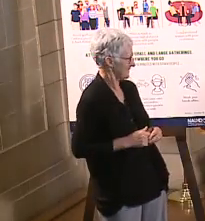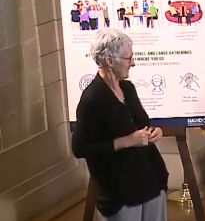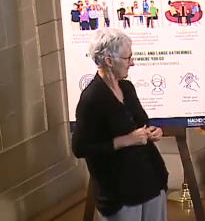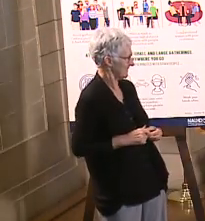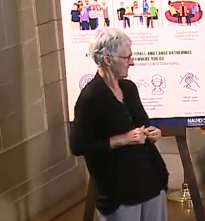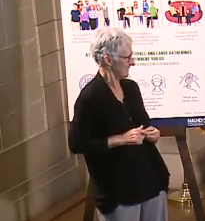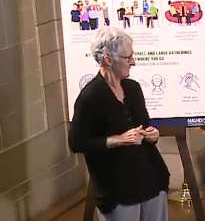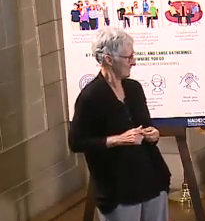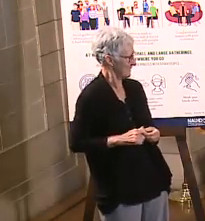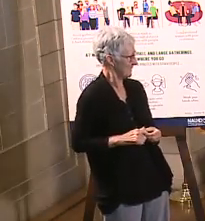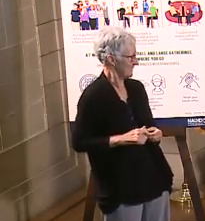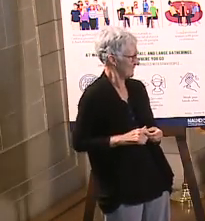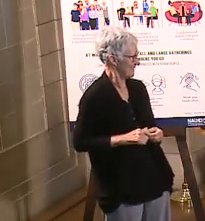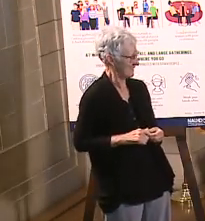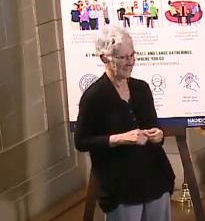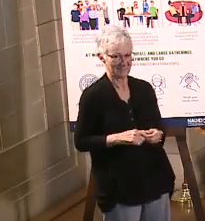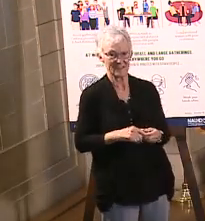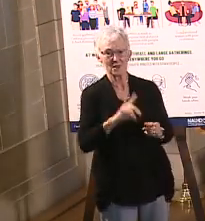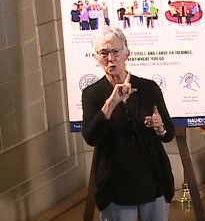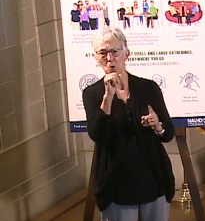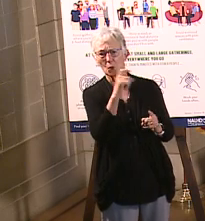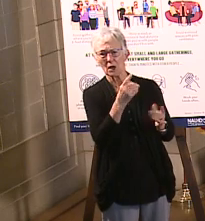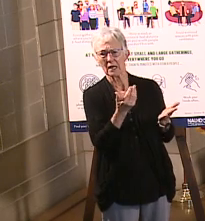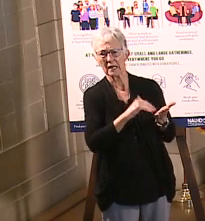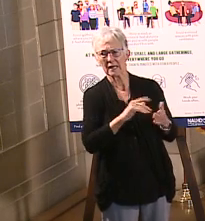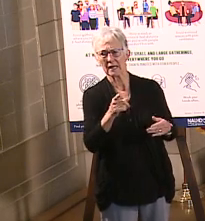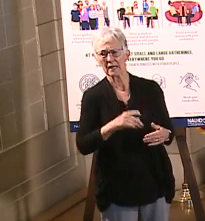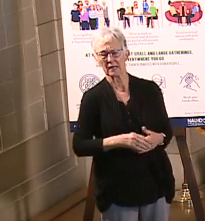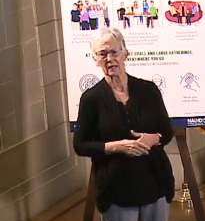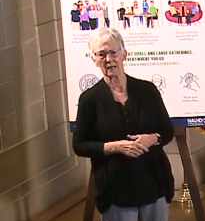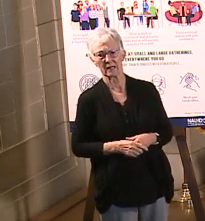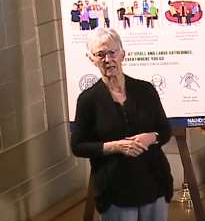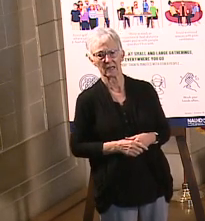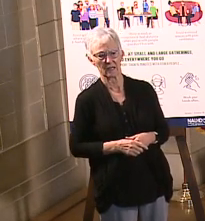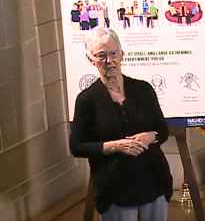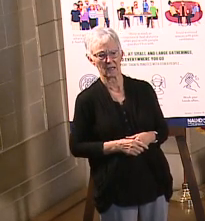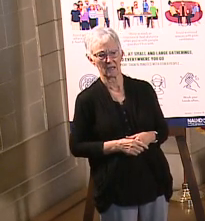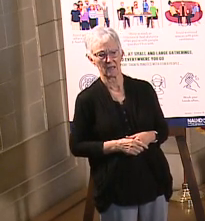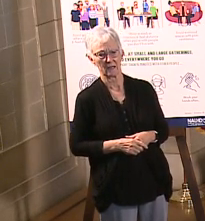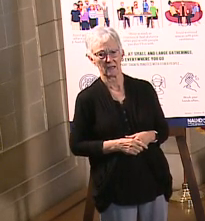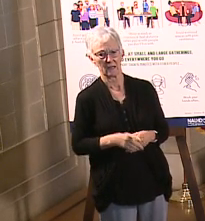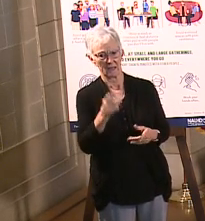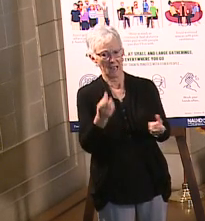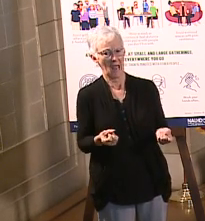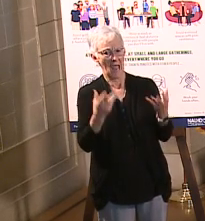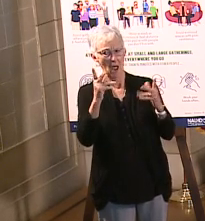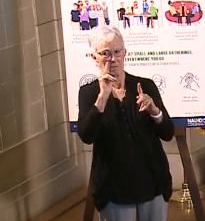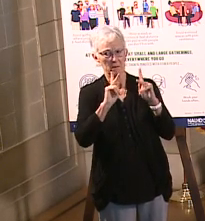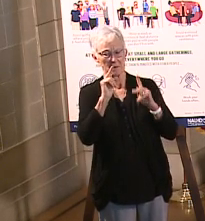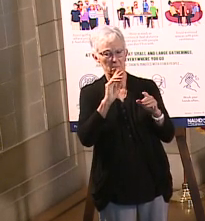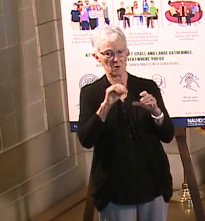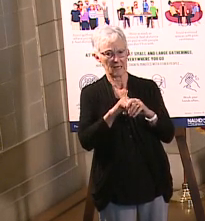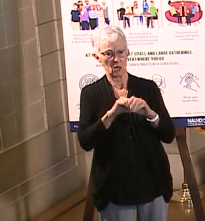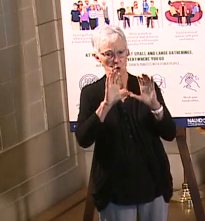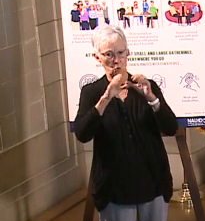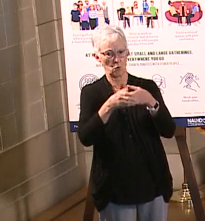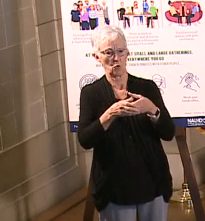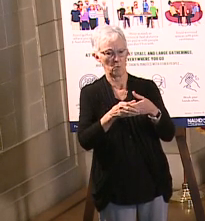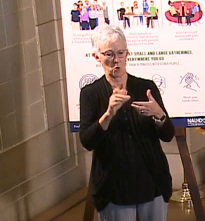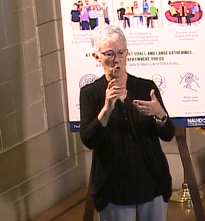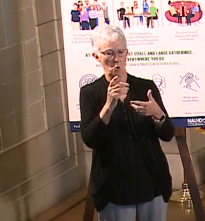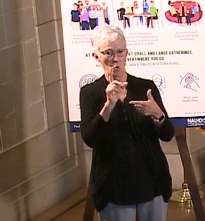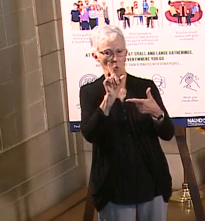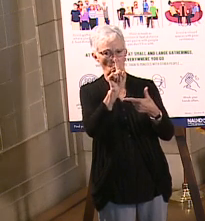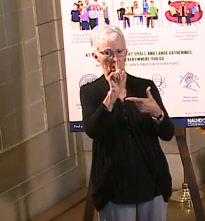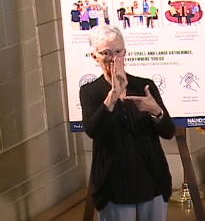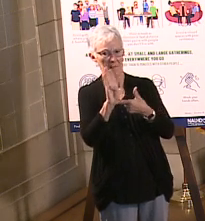was really hoping. Could you give me the question one more time? I guess, do you know how many people are on phase 1B, and then who's